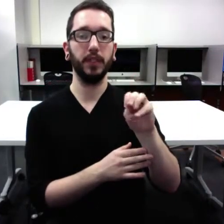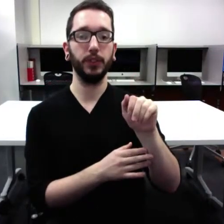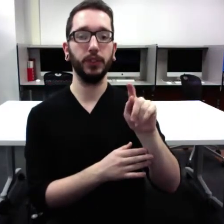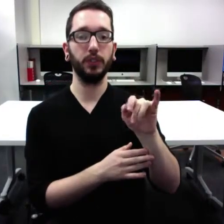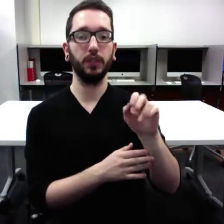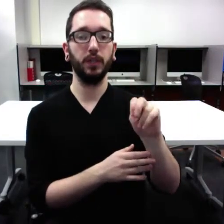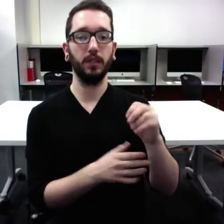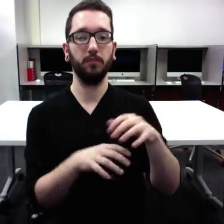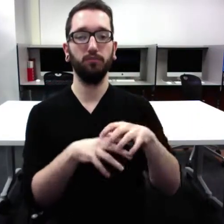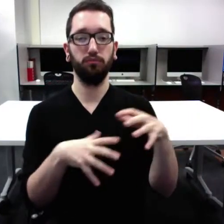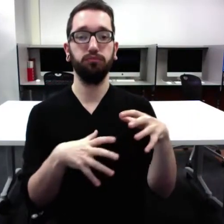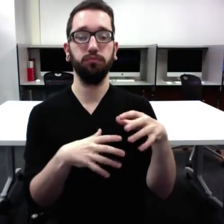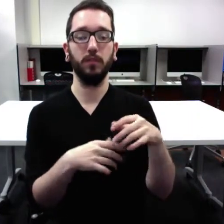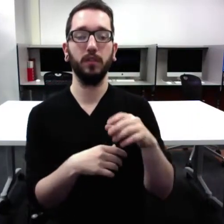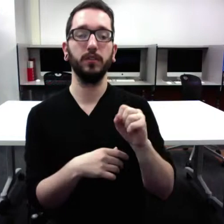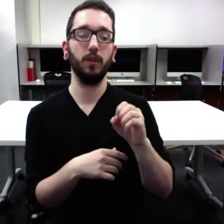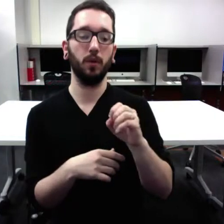Appendicitis is the inflammation of the appendix.